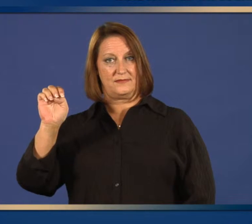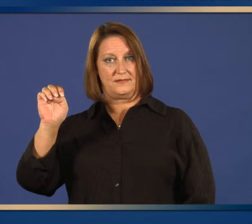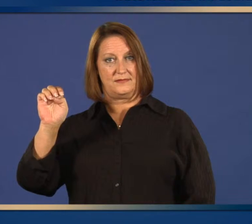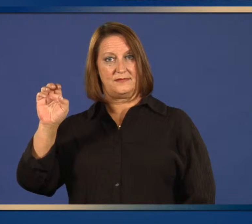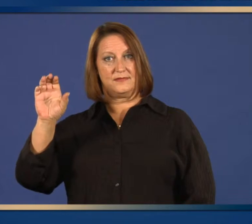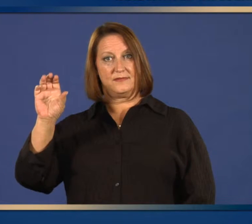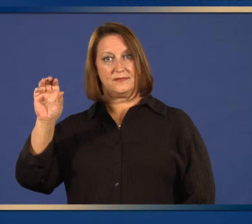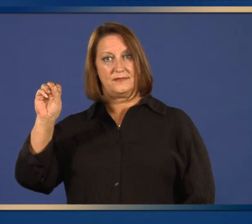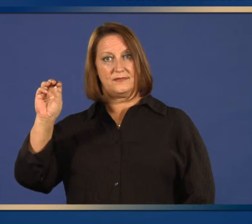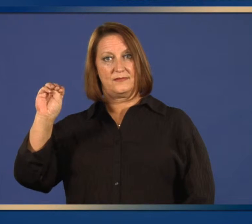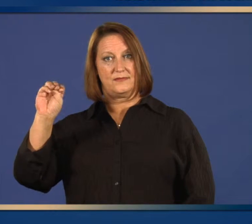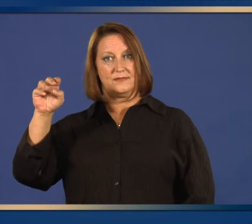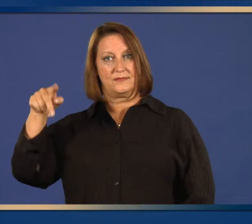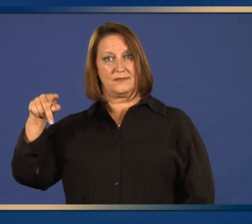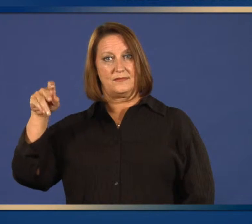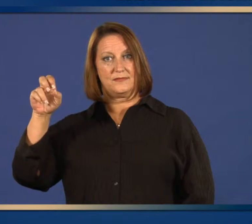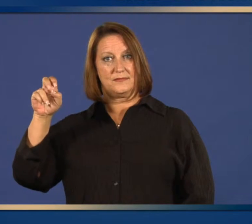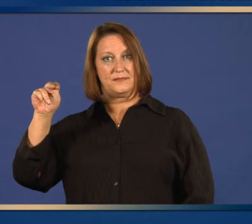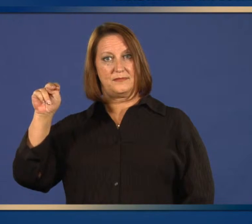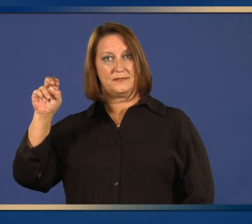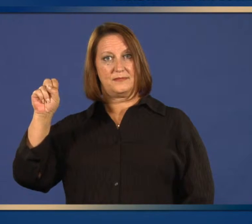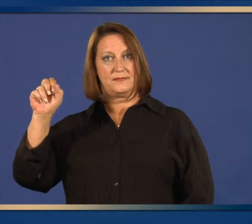www.hrsa.gov/vaccine compensation.